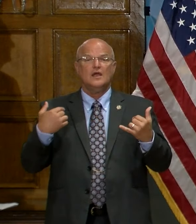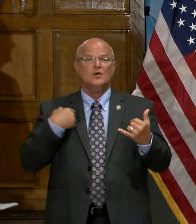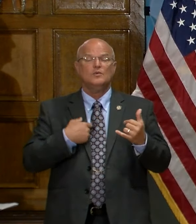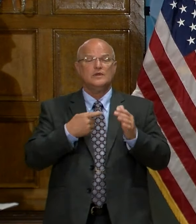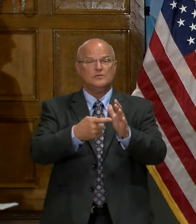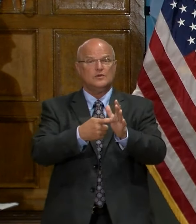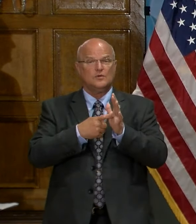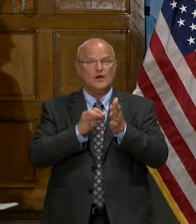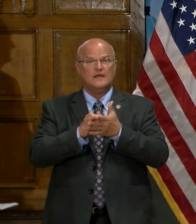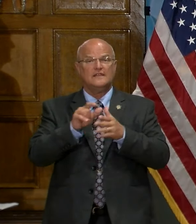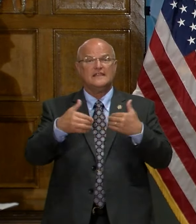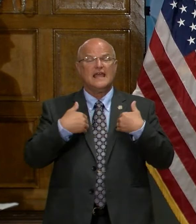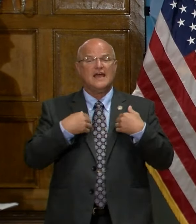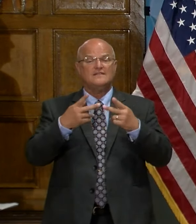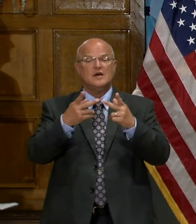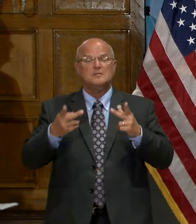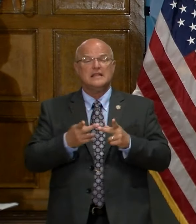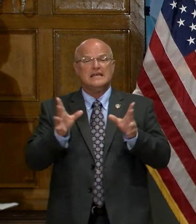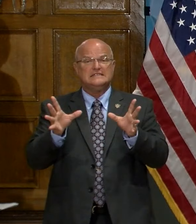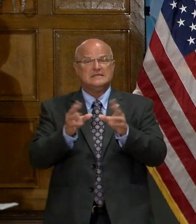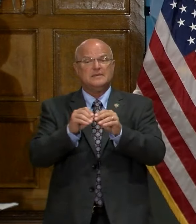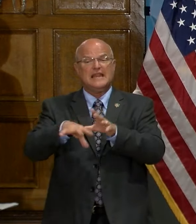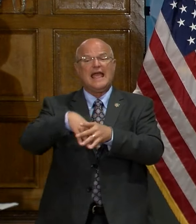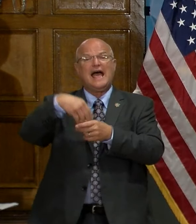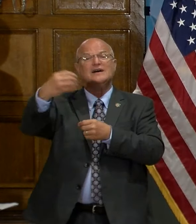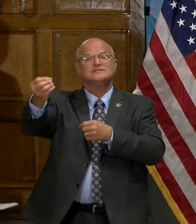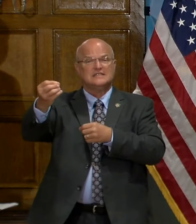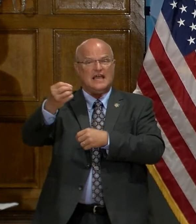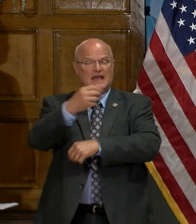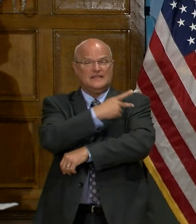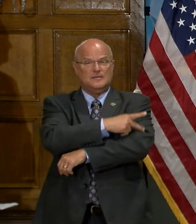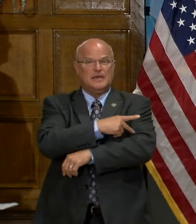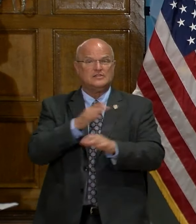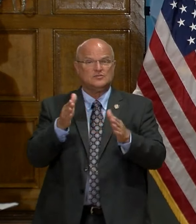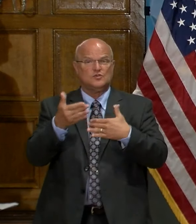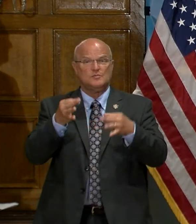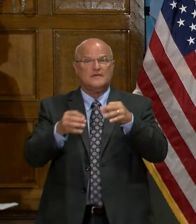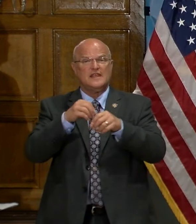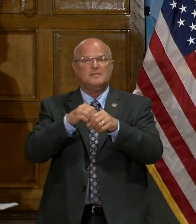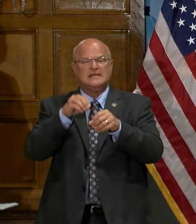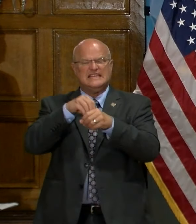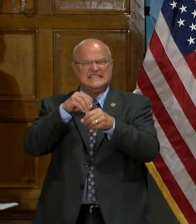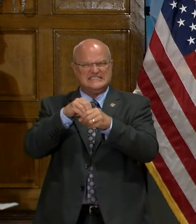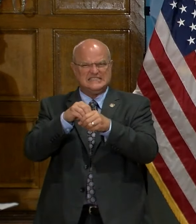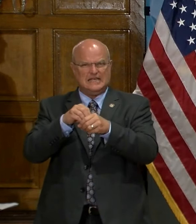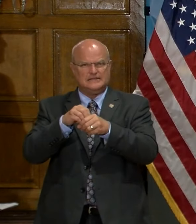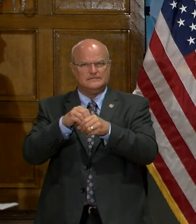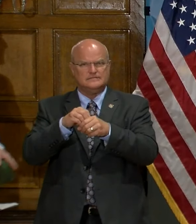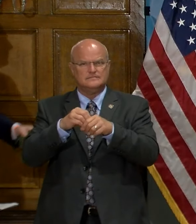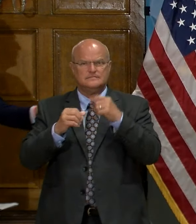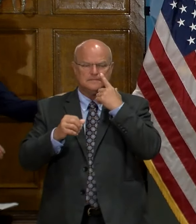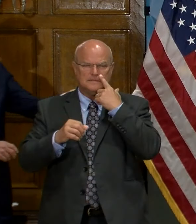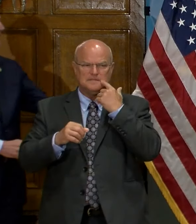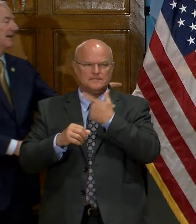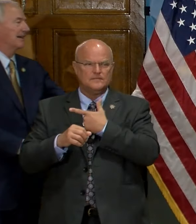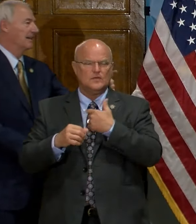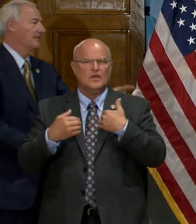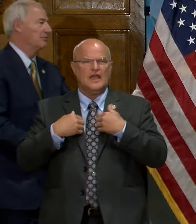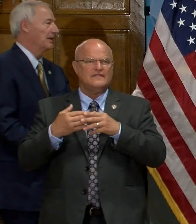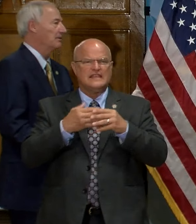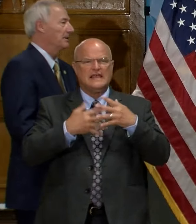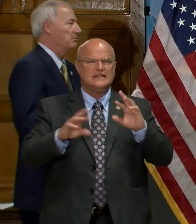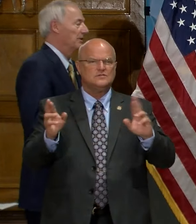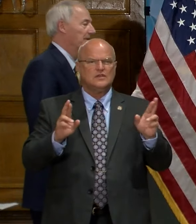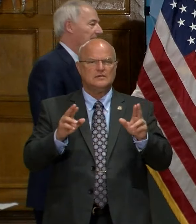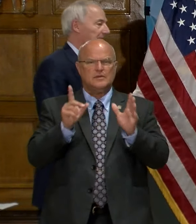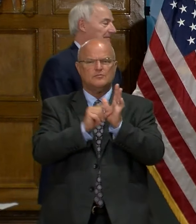also required that they have a place to meet outside the patient's room if they were going to meet inside. When do we have the